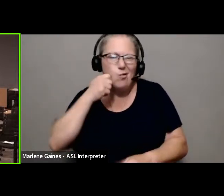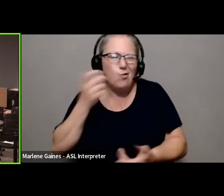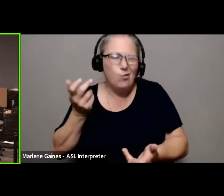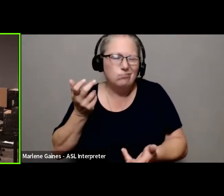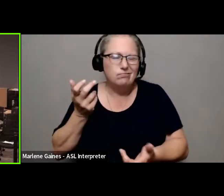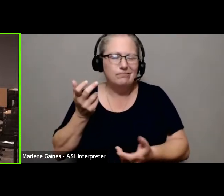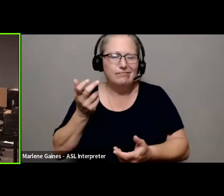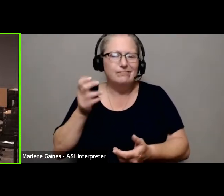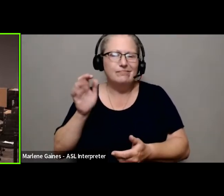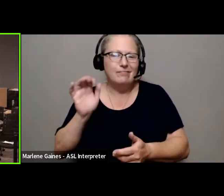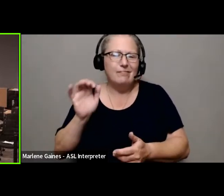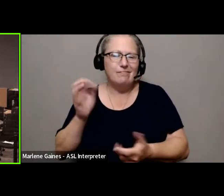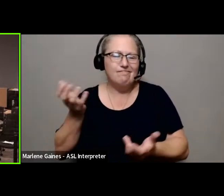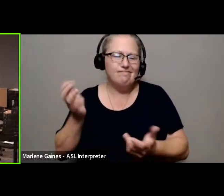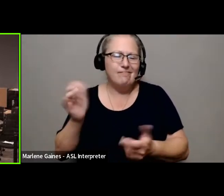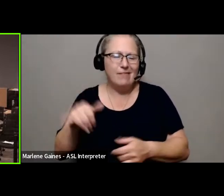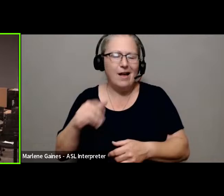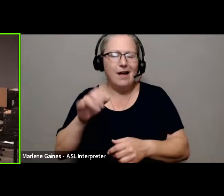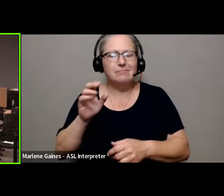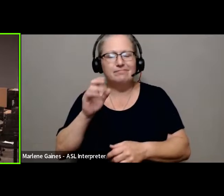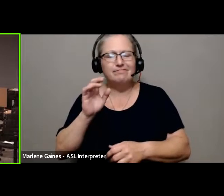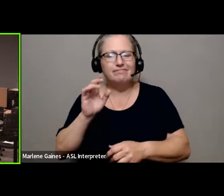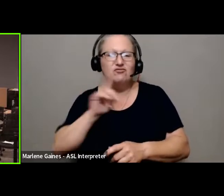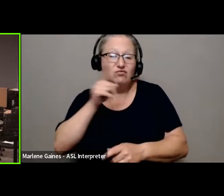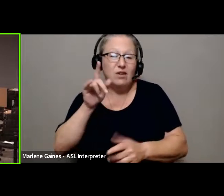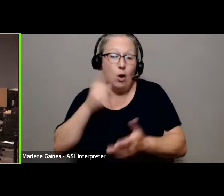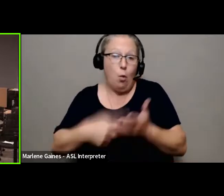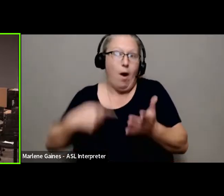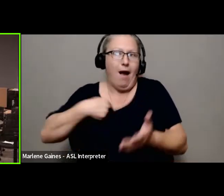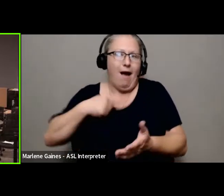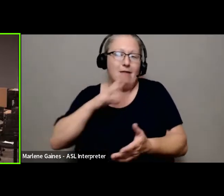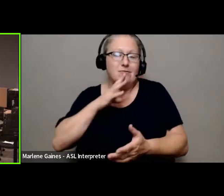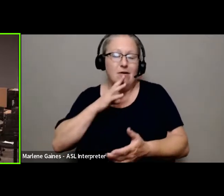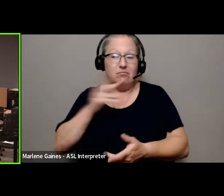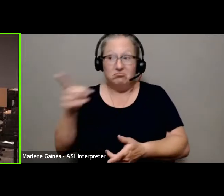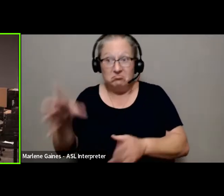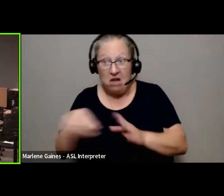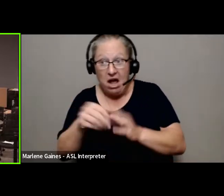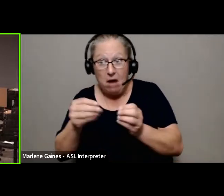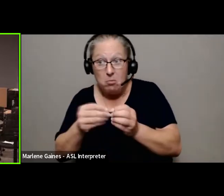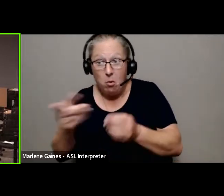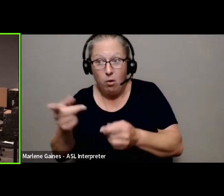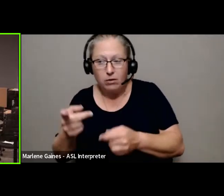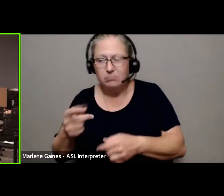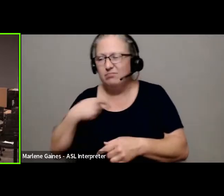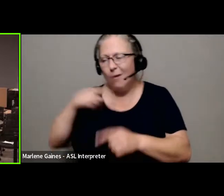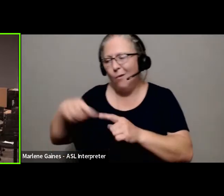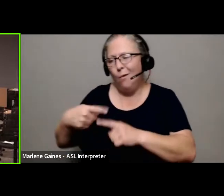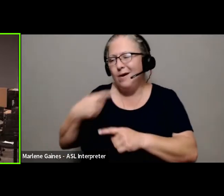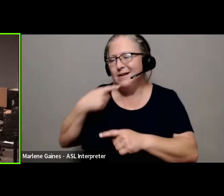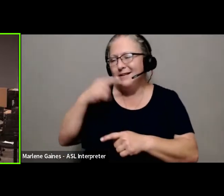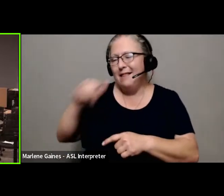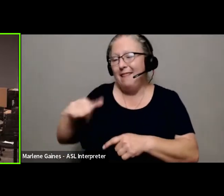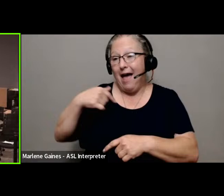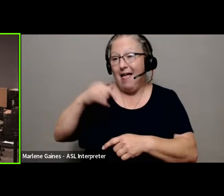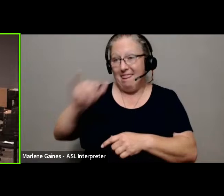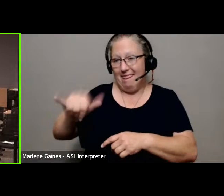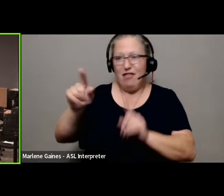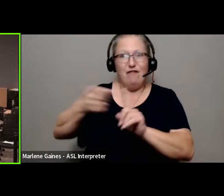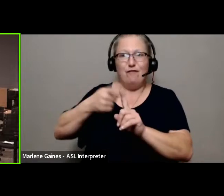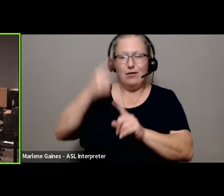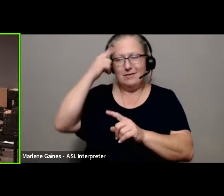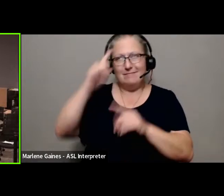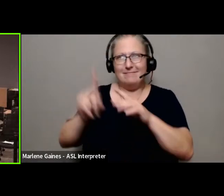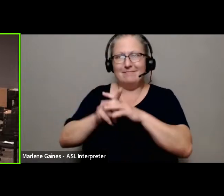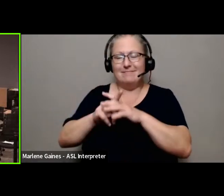And, so that's really what I say. Do you have anything to add? I was just going to say that that was the first thing that popped